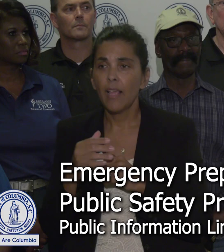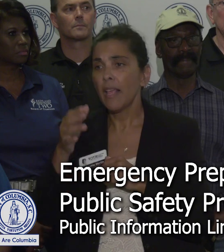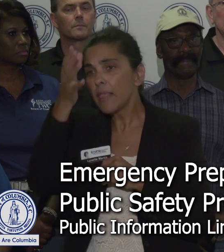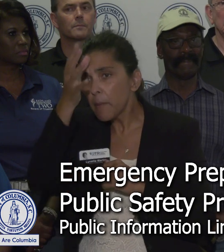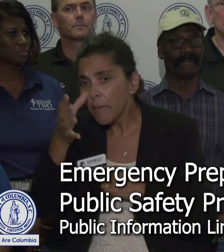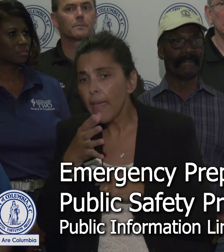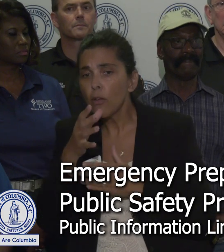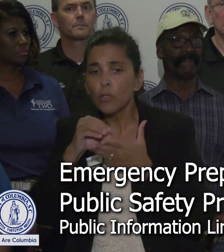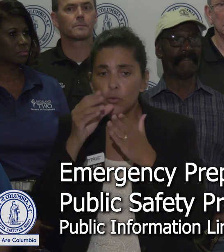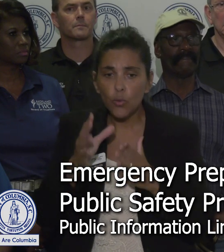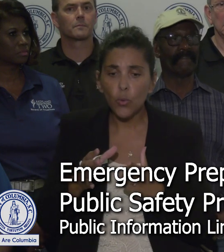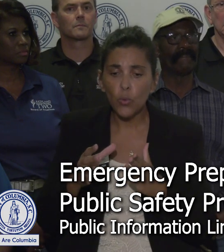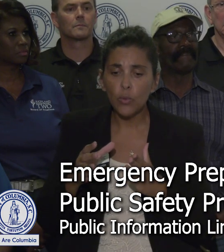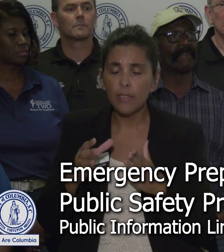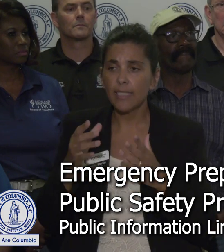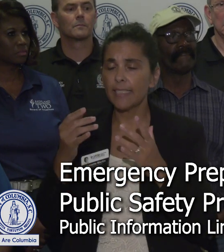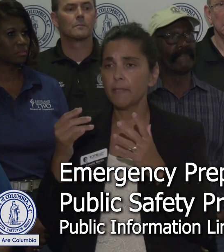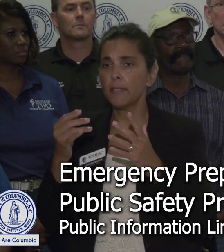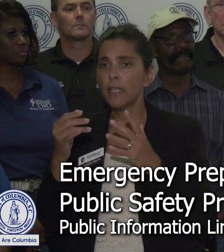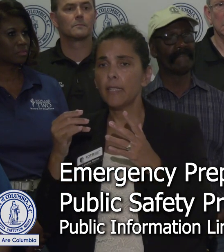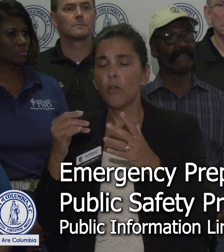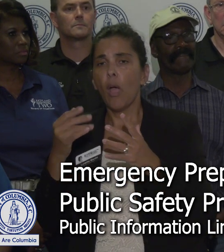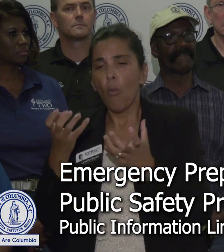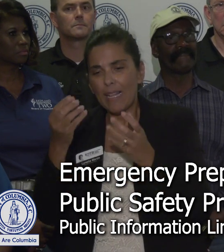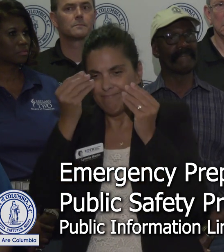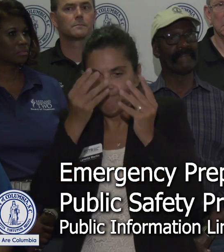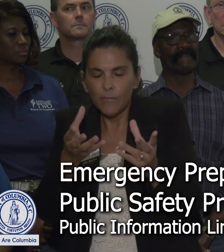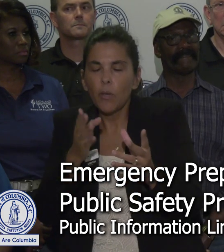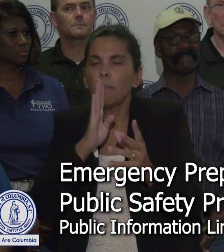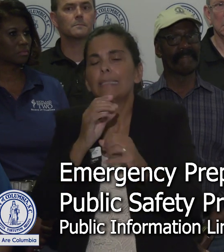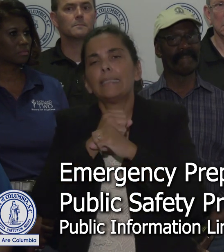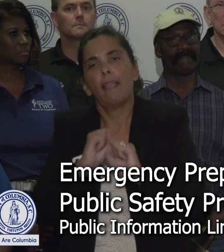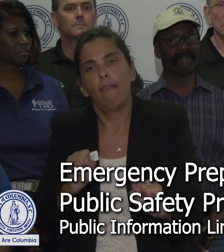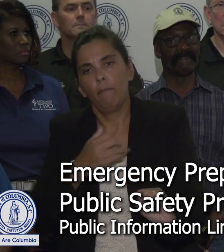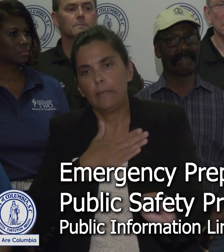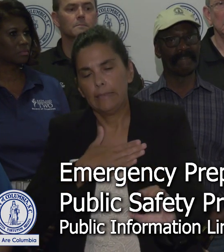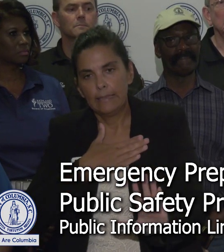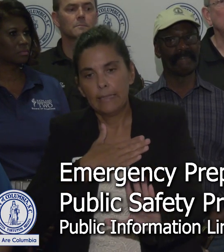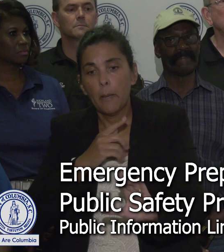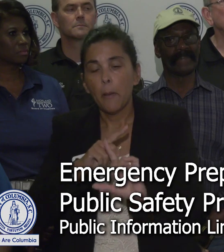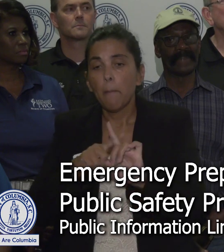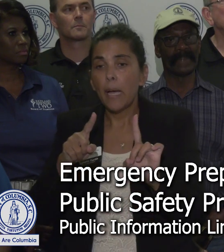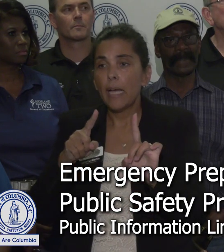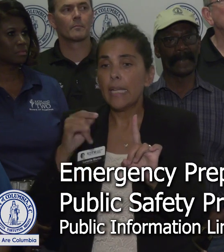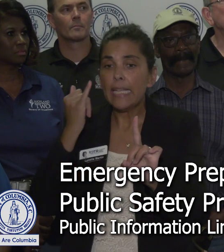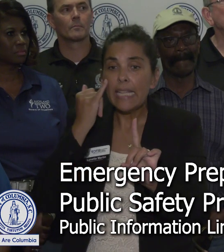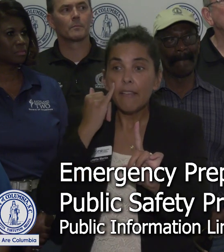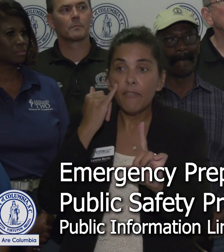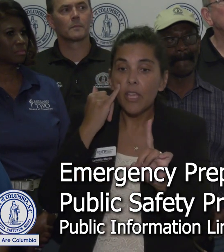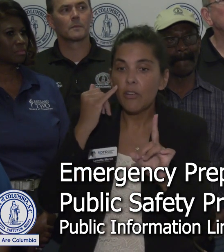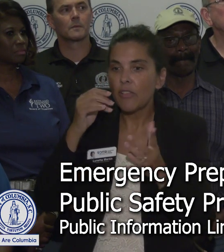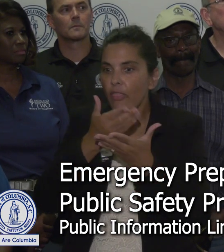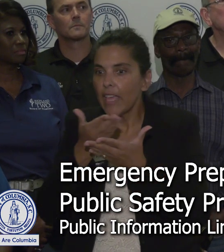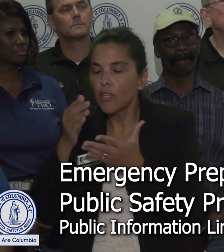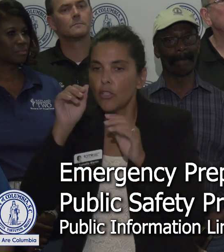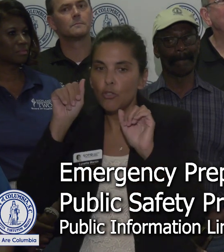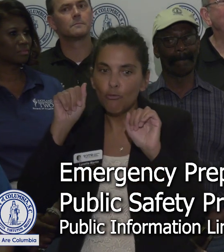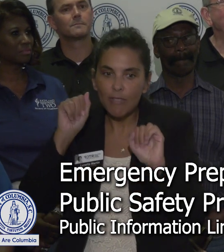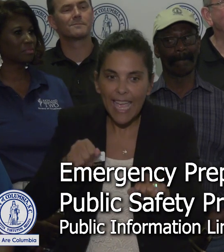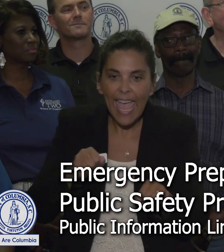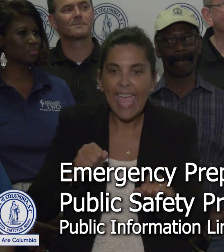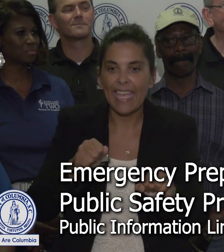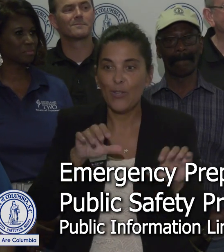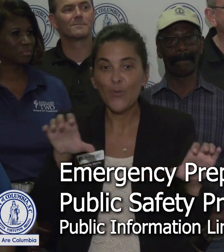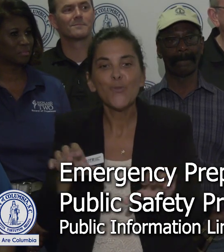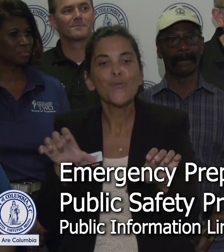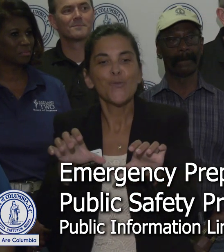parents and our students during this time, of course, be safe. But if there are some lessons and some instruction and things that can